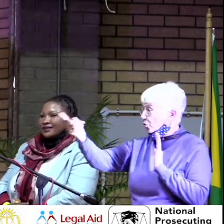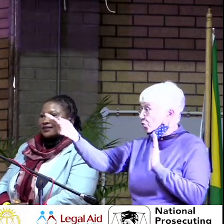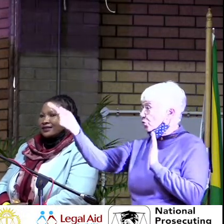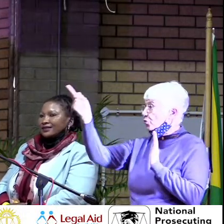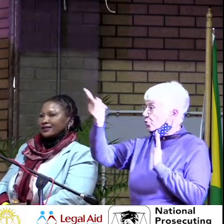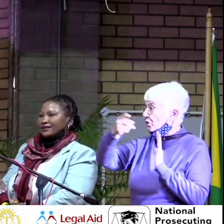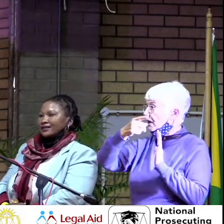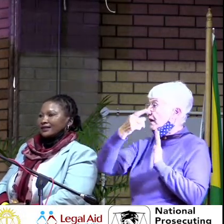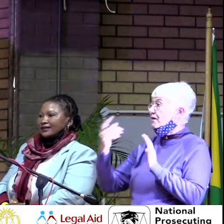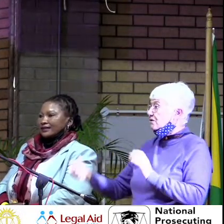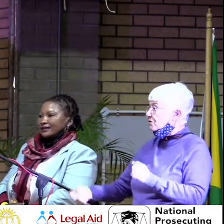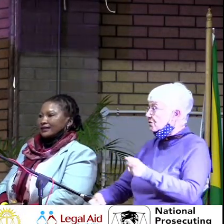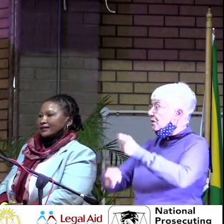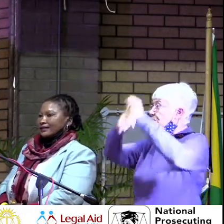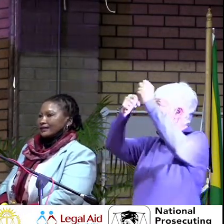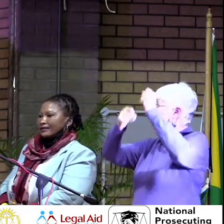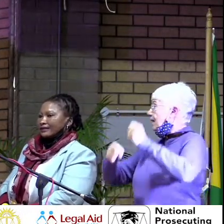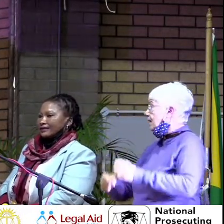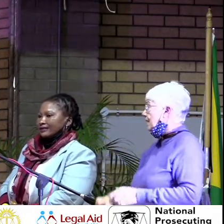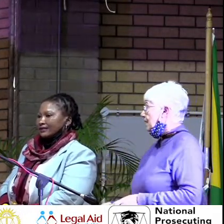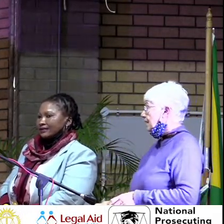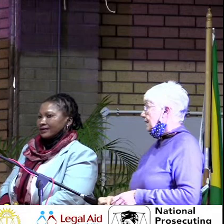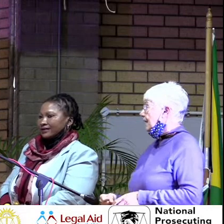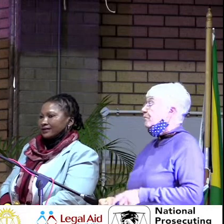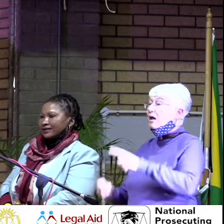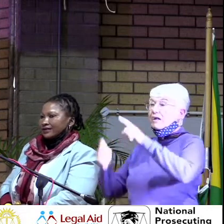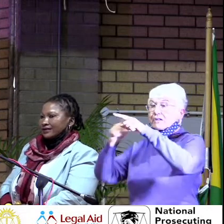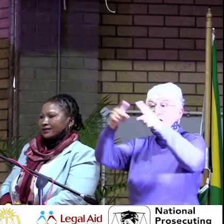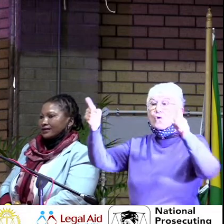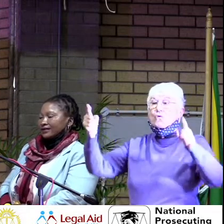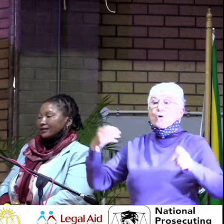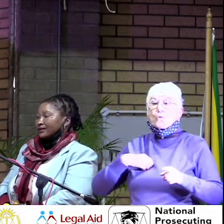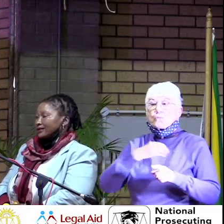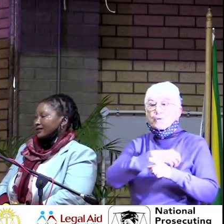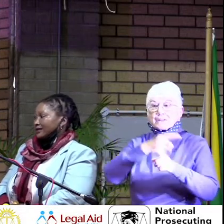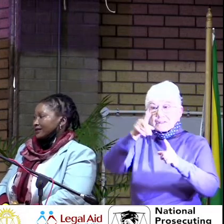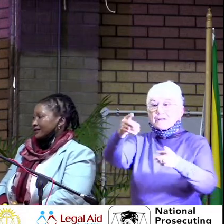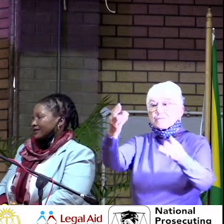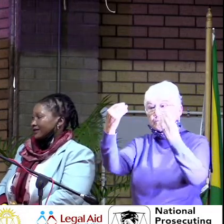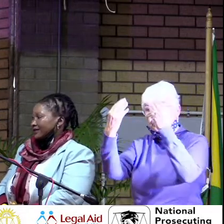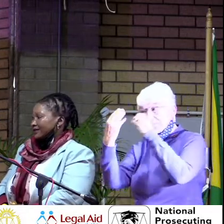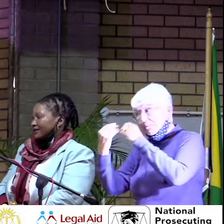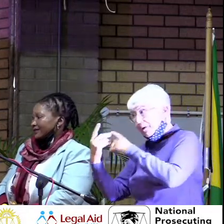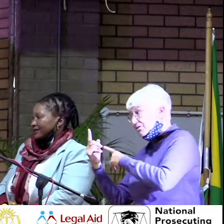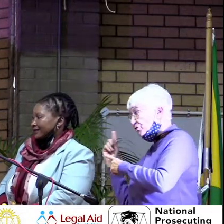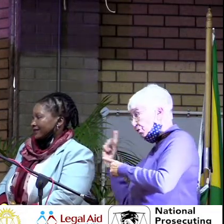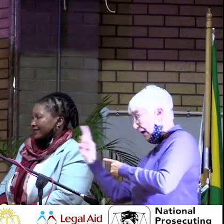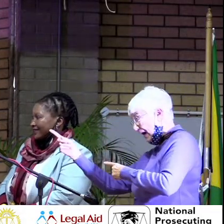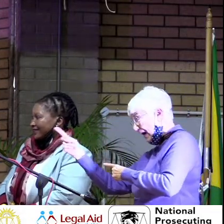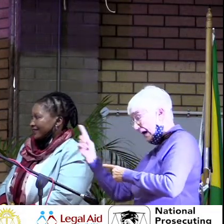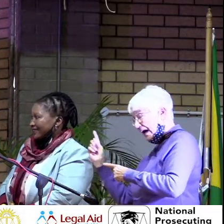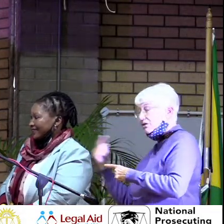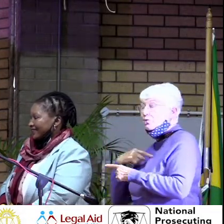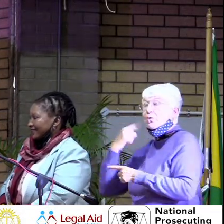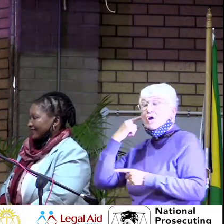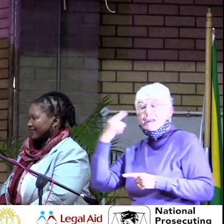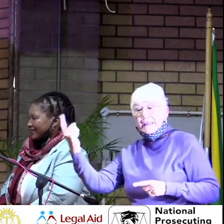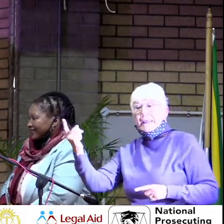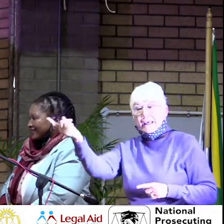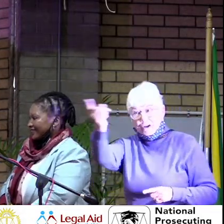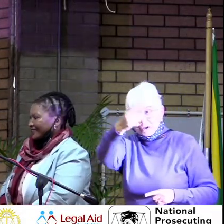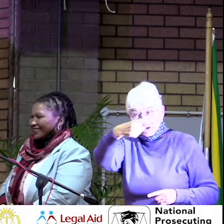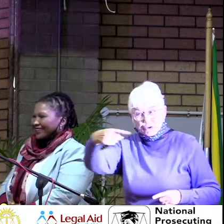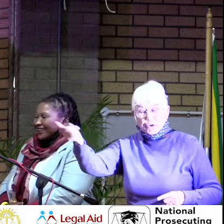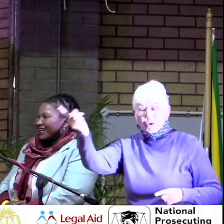As these women, this speaks to us. This speaks to us. Thank you very much. I think, comrade, you...